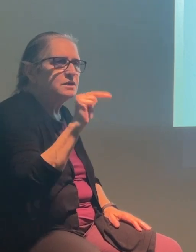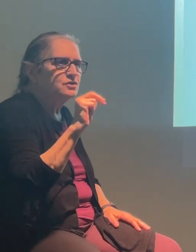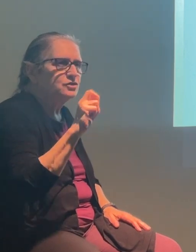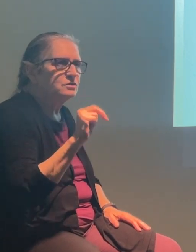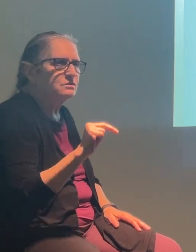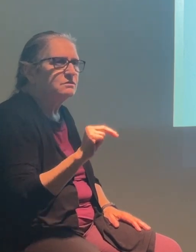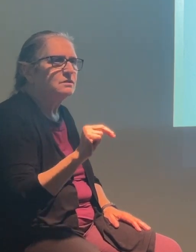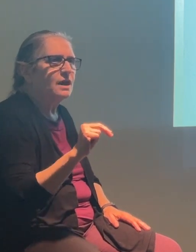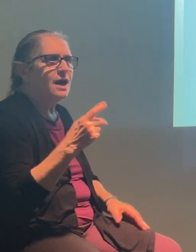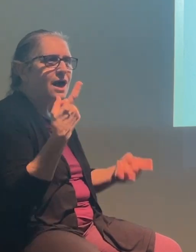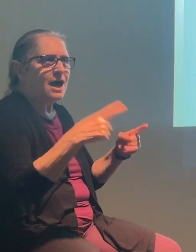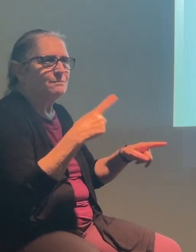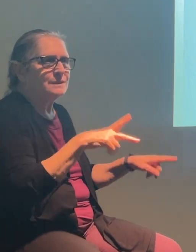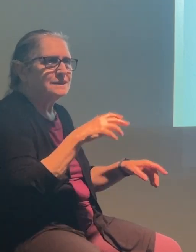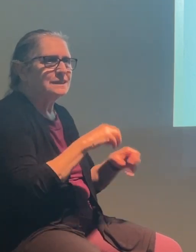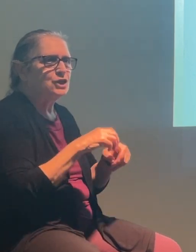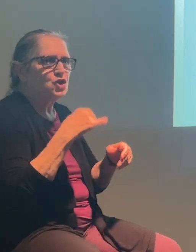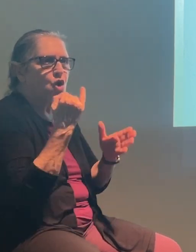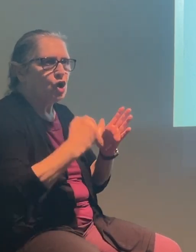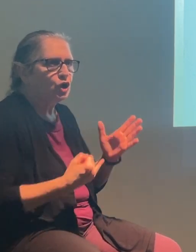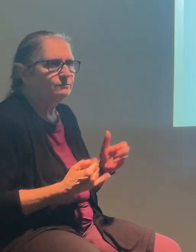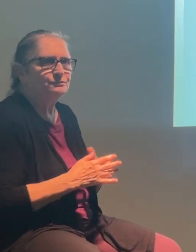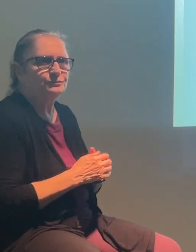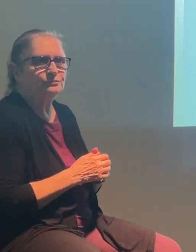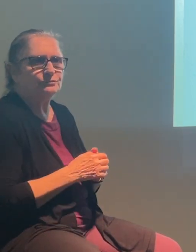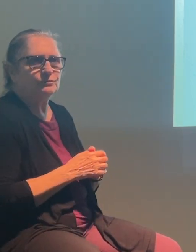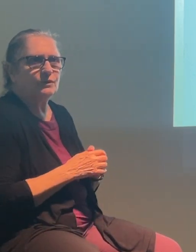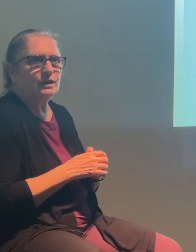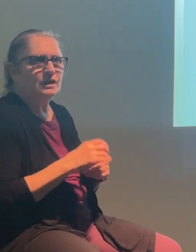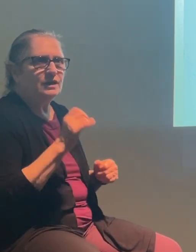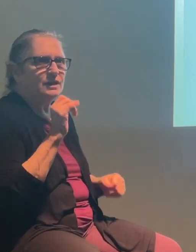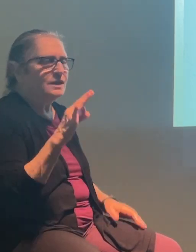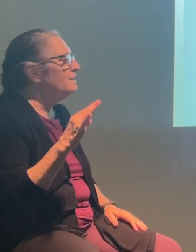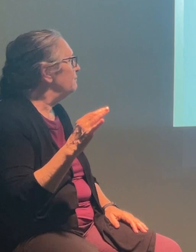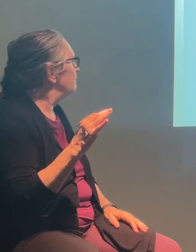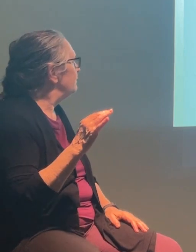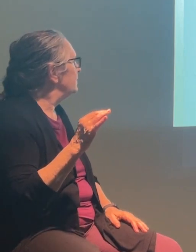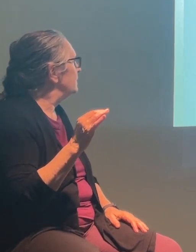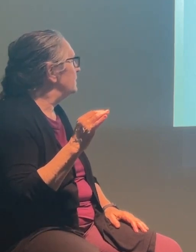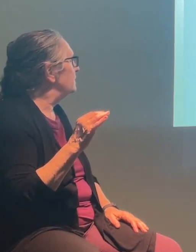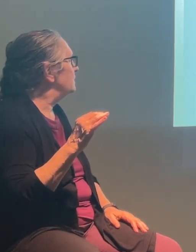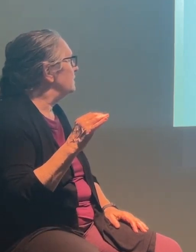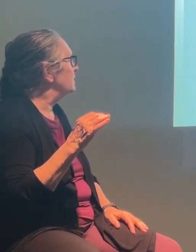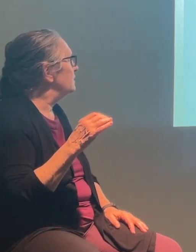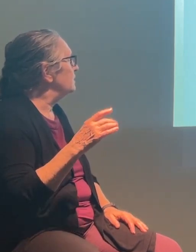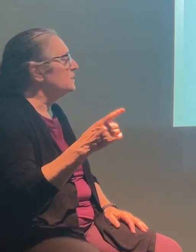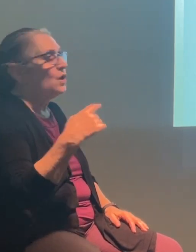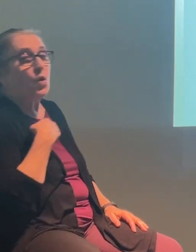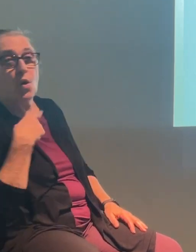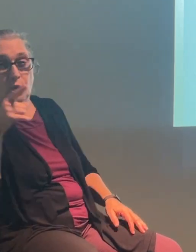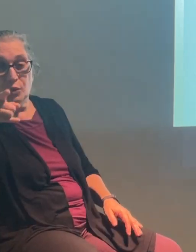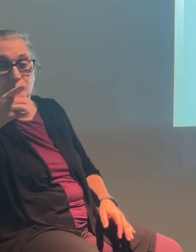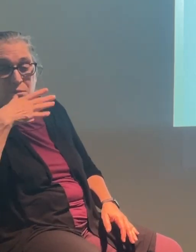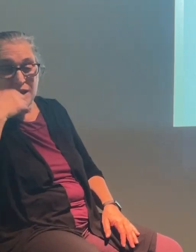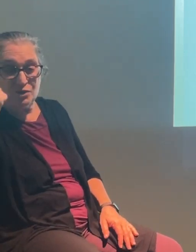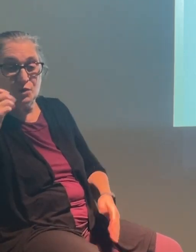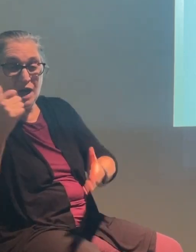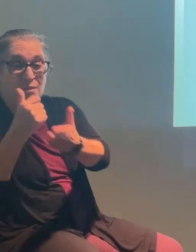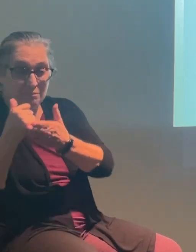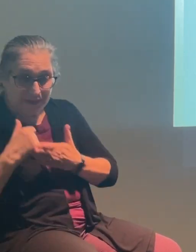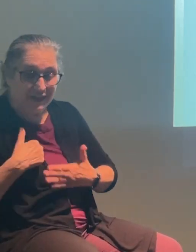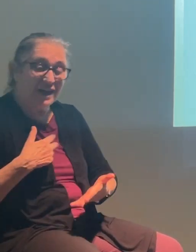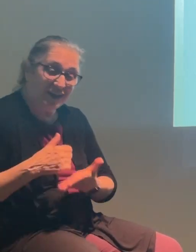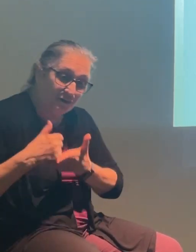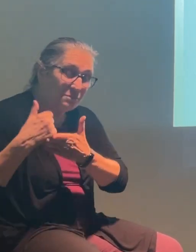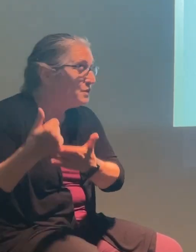wrong. You know, you look at something, it gives you an idea, or you have a friend who's better at something, so you say, hey, can you help me with this? This is